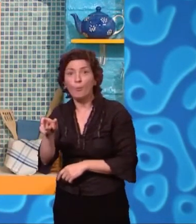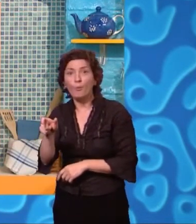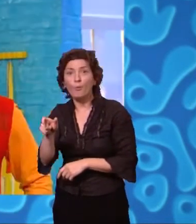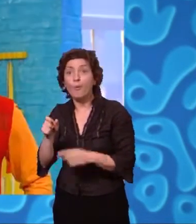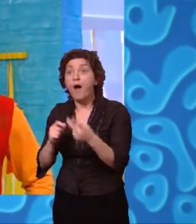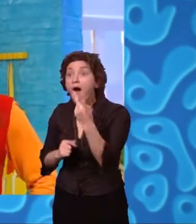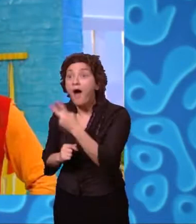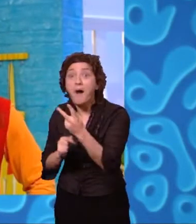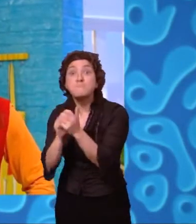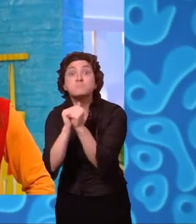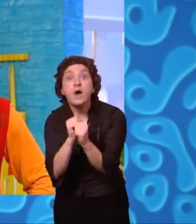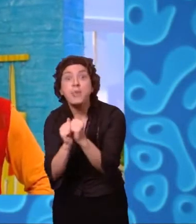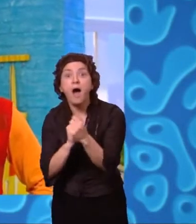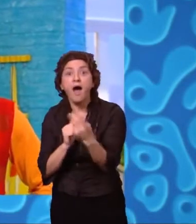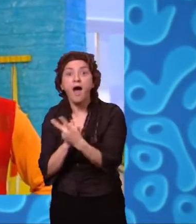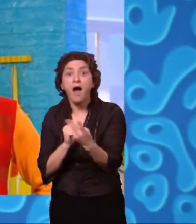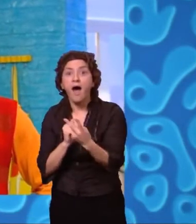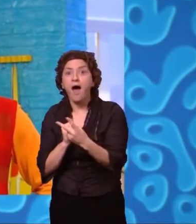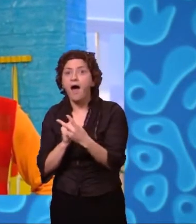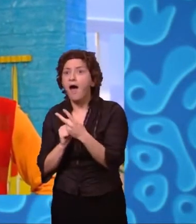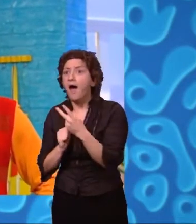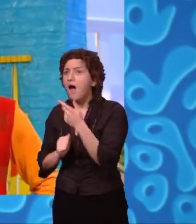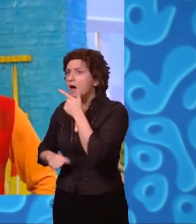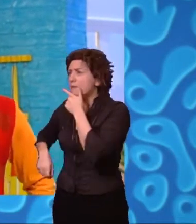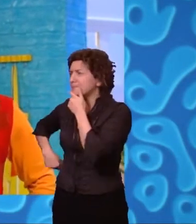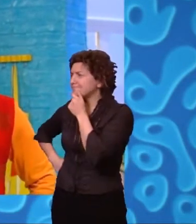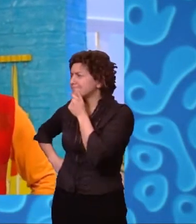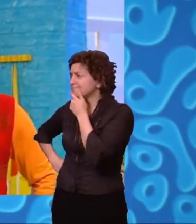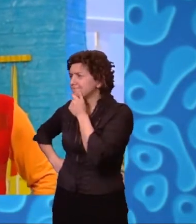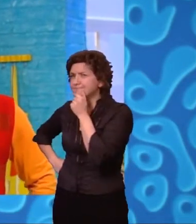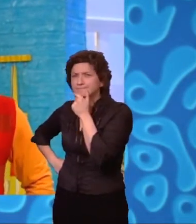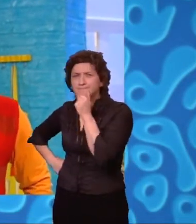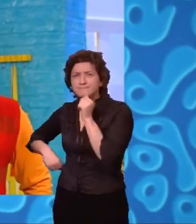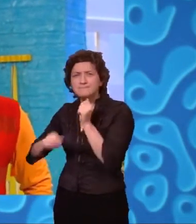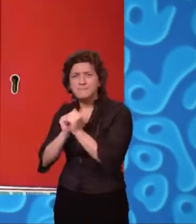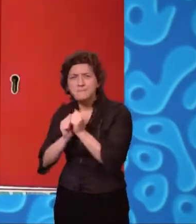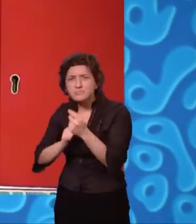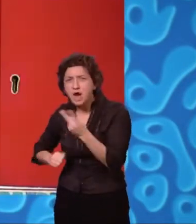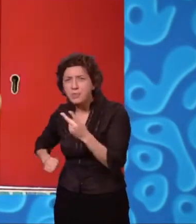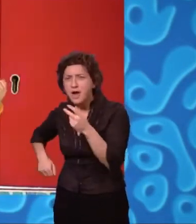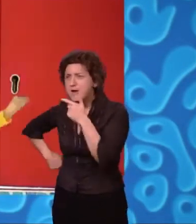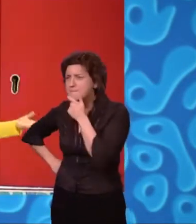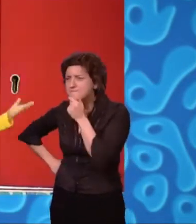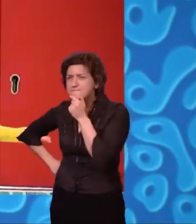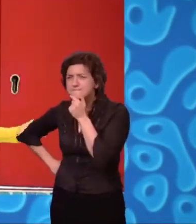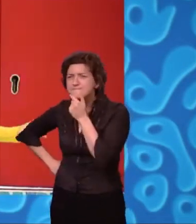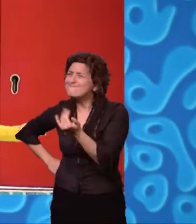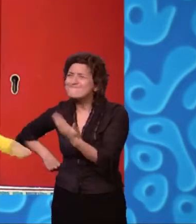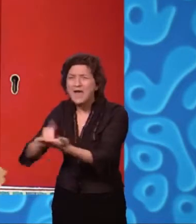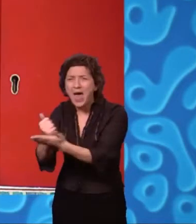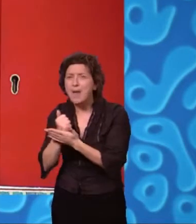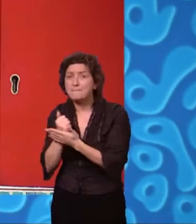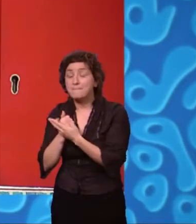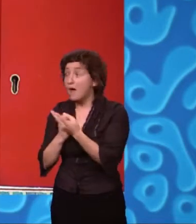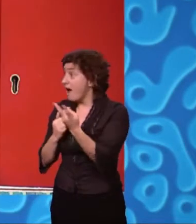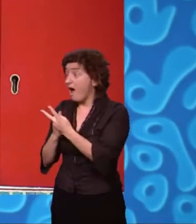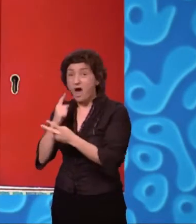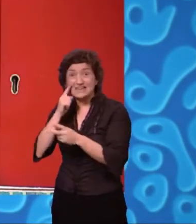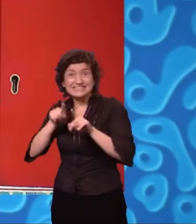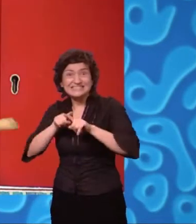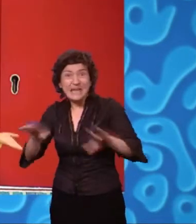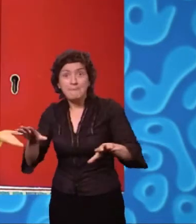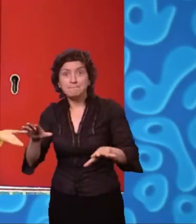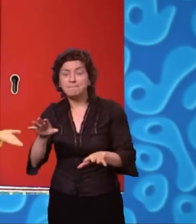brothers. Two brothers. Oh, can we have another clue then, Small? They look so alike, you can't tell